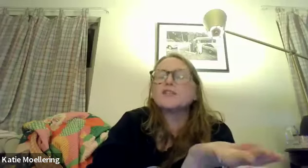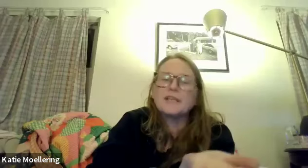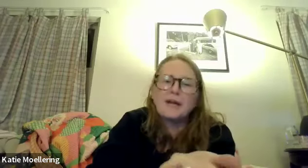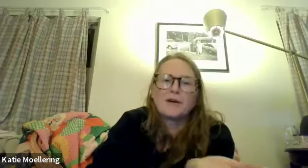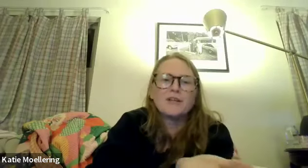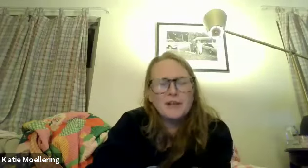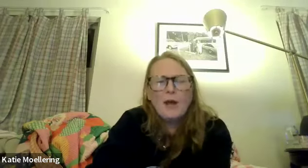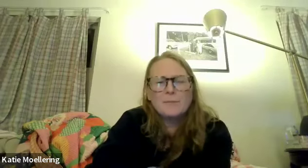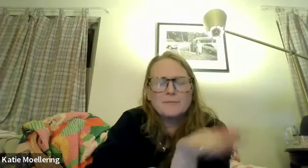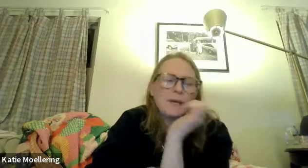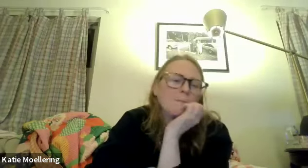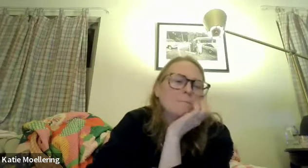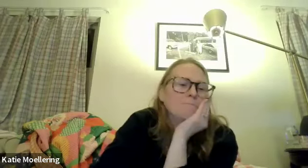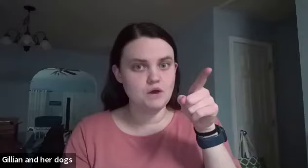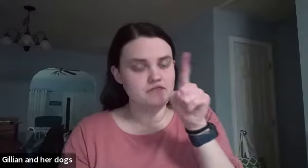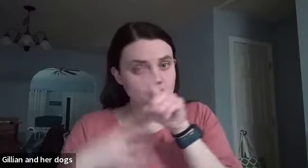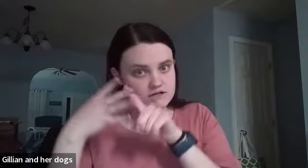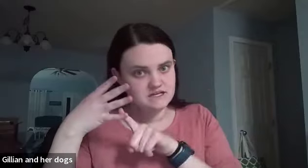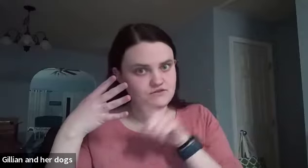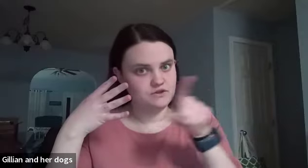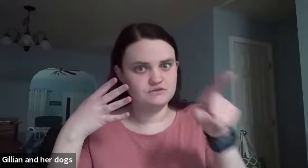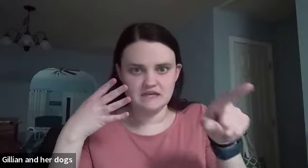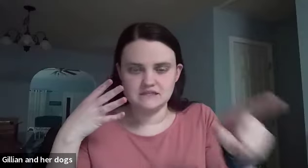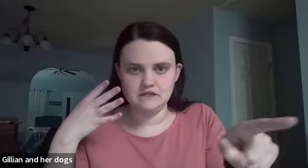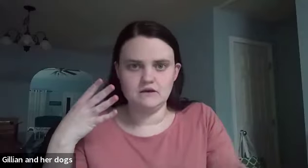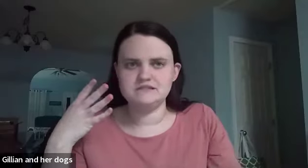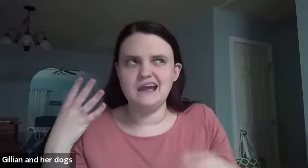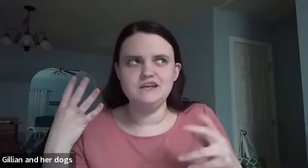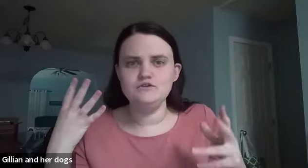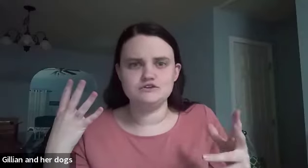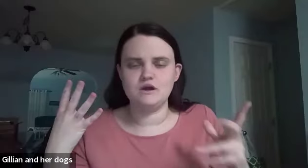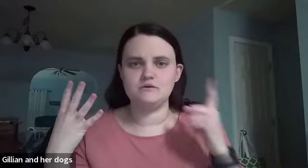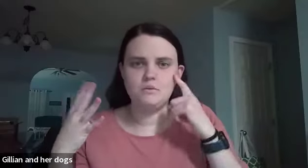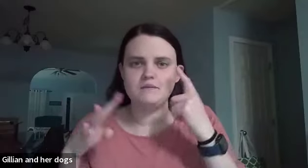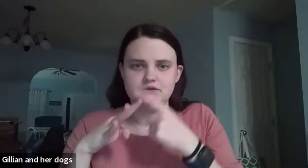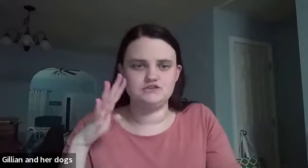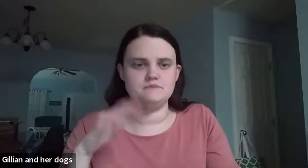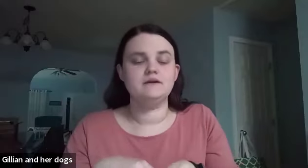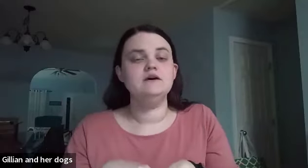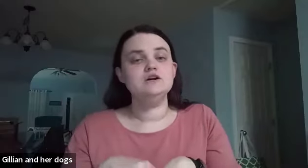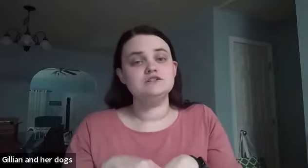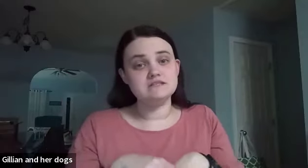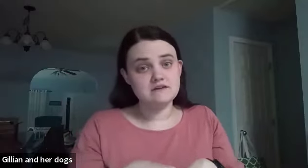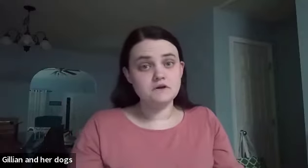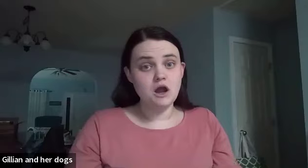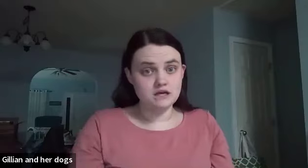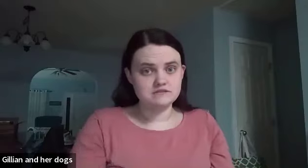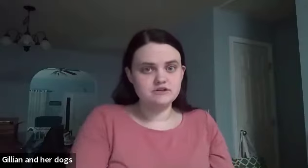urgent care, Yes. yeah. Yes. No, and there are signs for those. So yes, thank you. I was like, I know there's more. I don't know why my brain's dropping. So the sign for